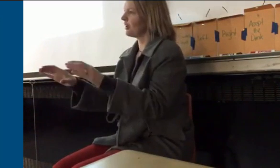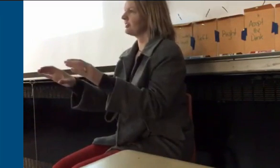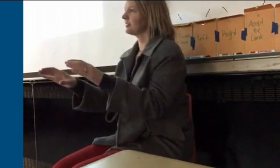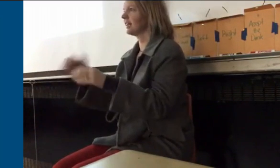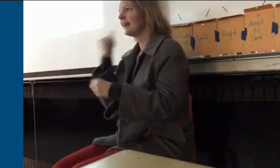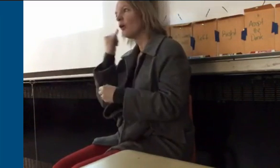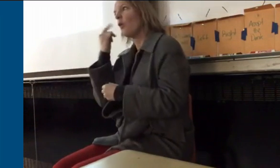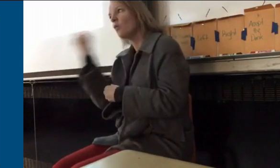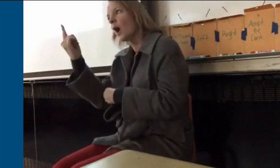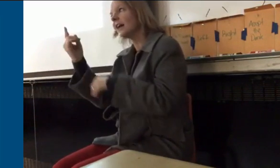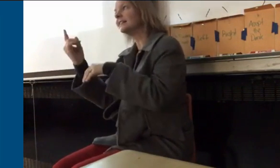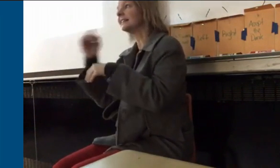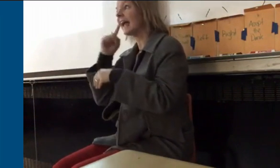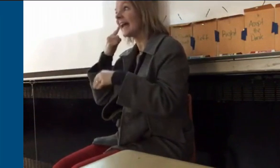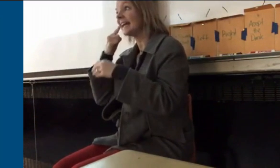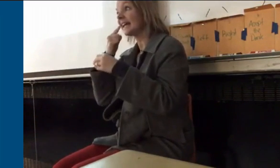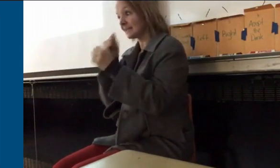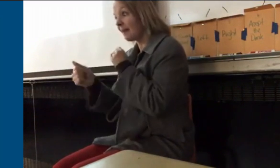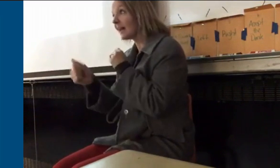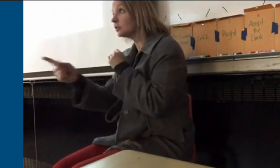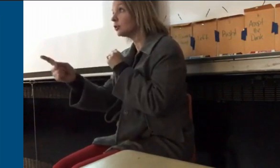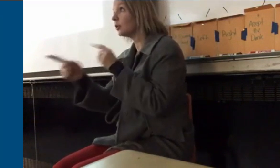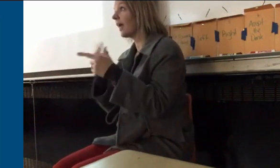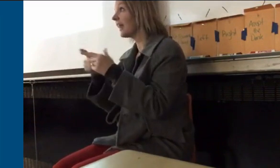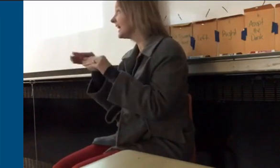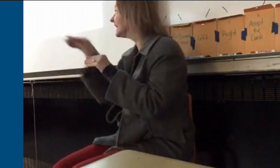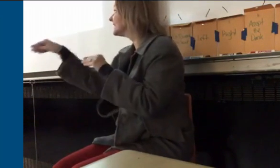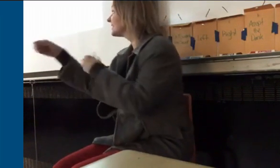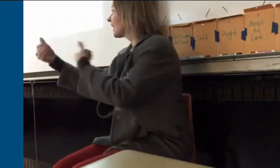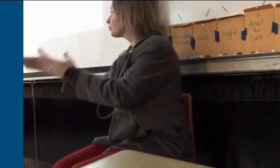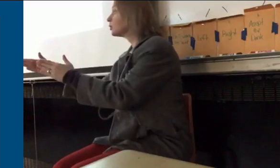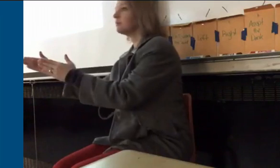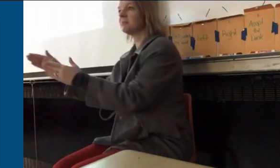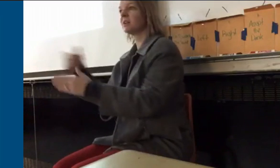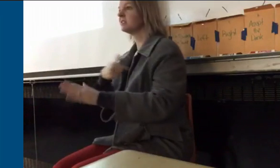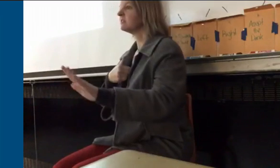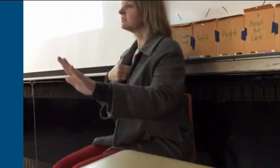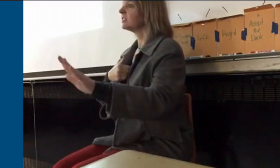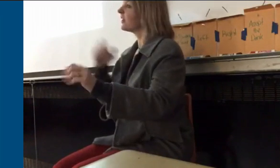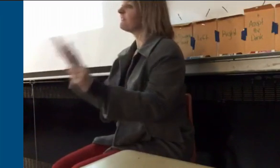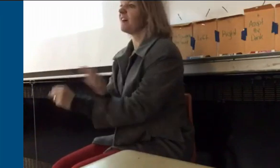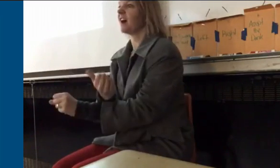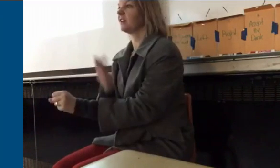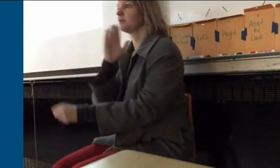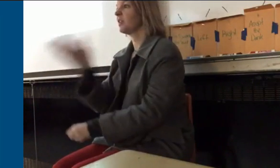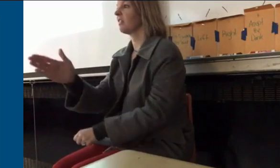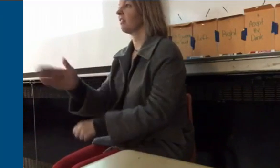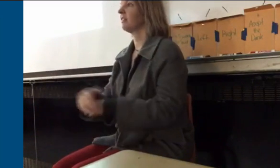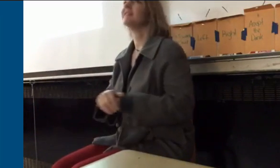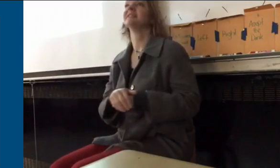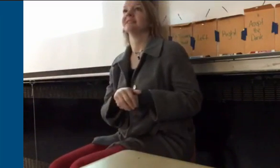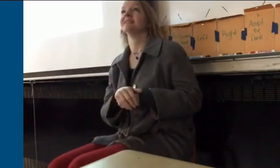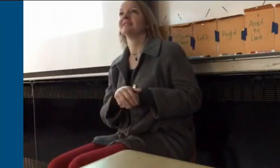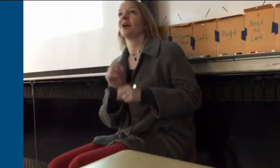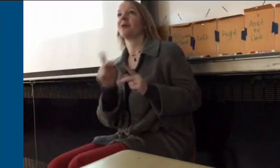If one piece of candy gets past you and into the packing room unwrapped, you're fired. Yes,